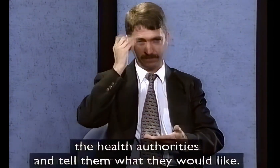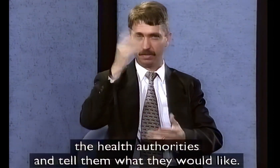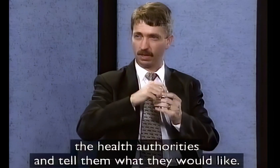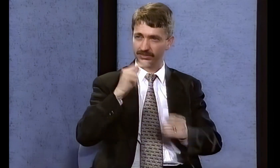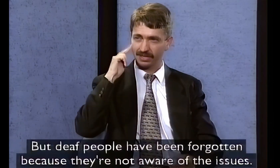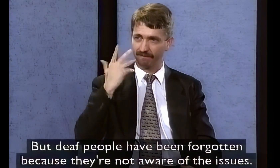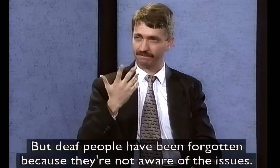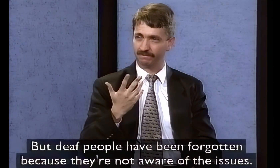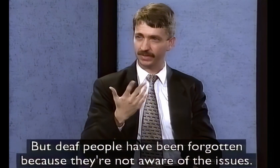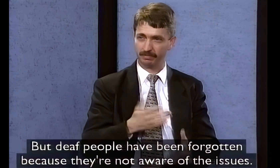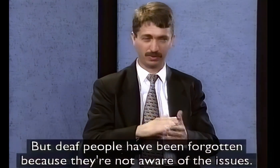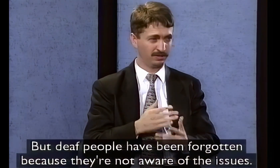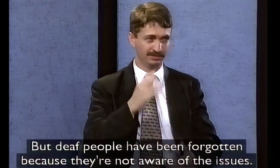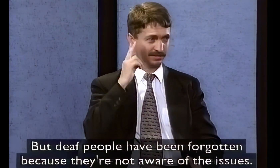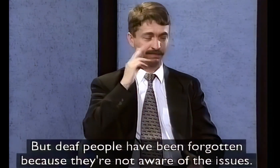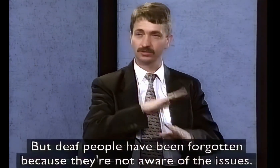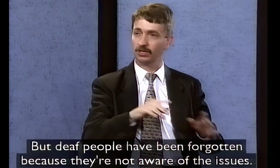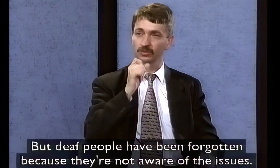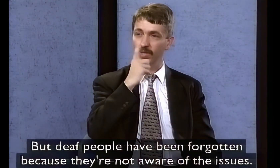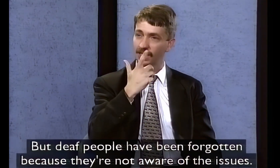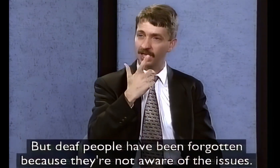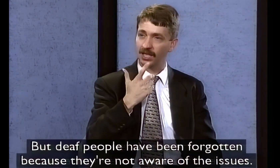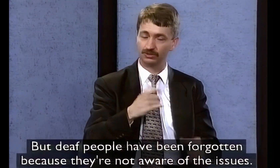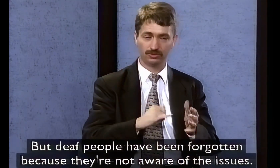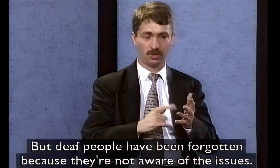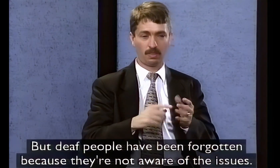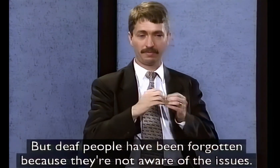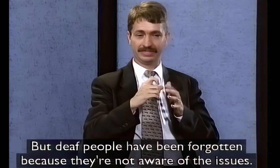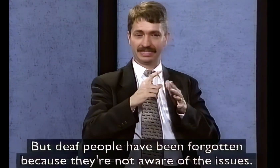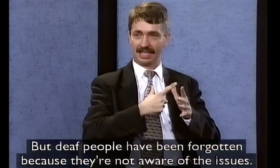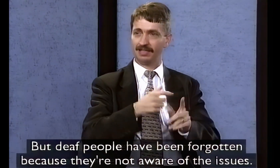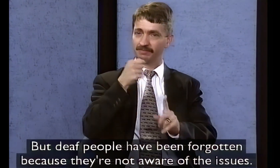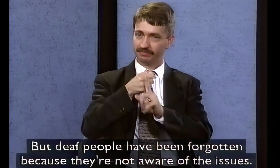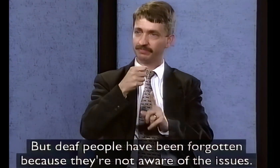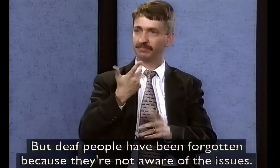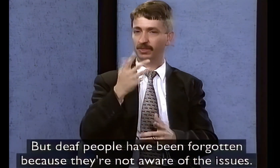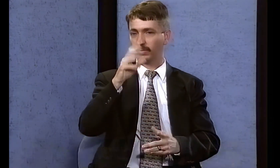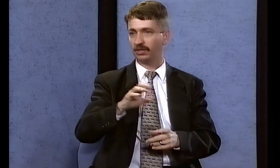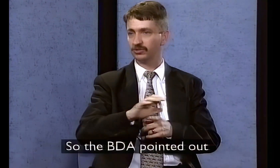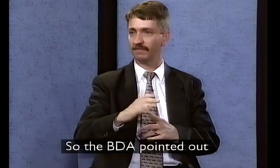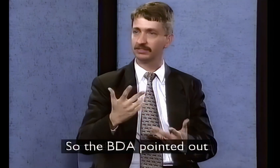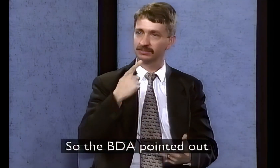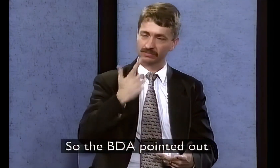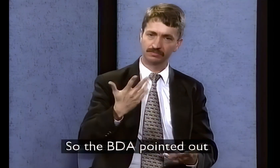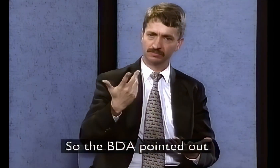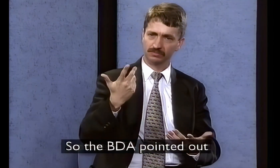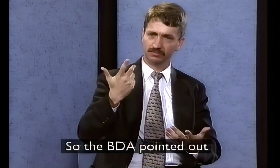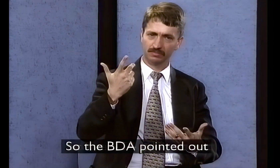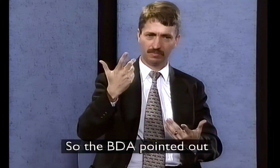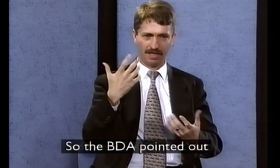But in the meantime, deaf people have been forgotten because deaf people aren't aware of the issues. So the BDA have pointed out to the Welsh office the need